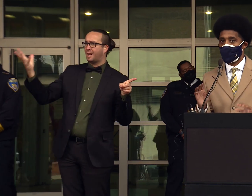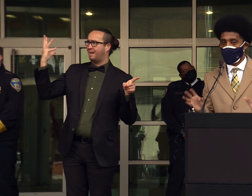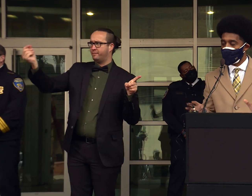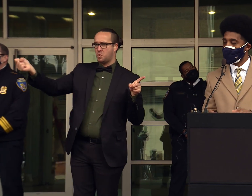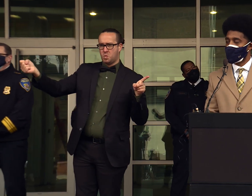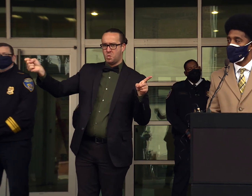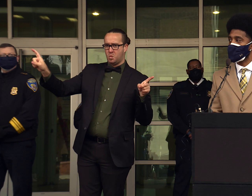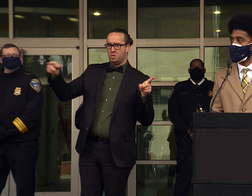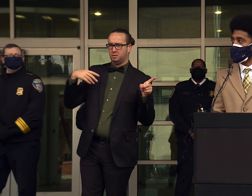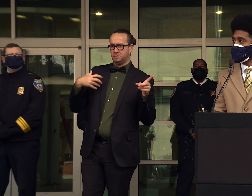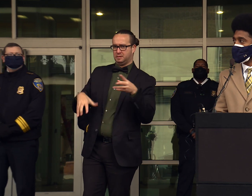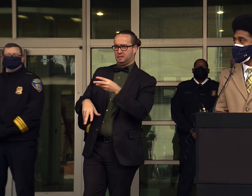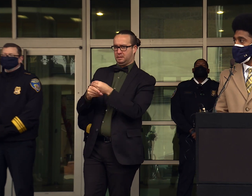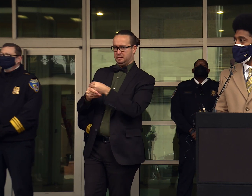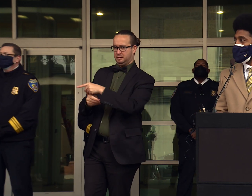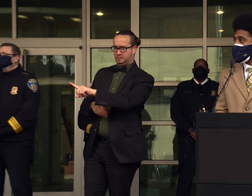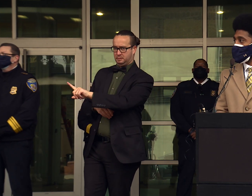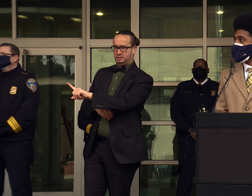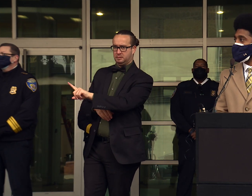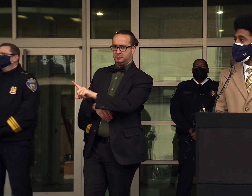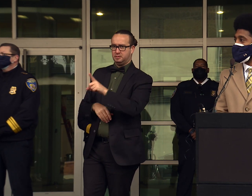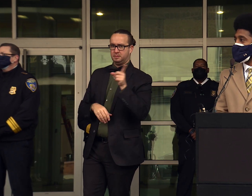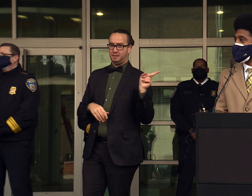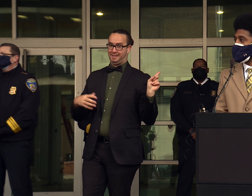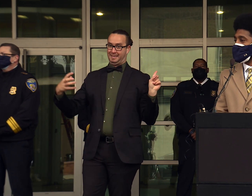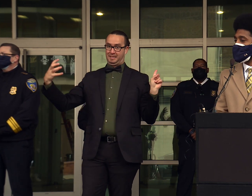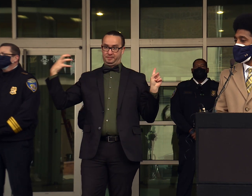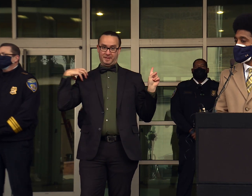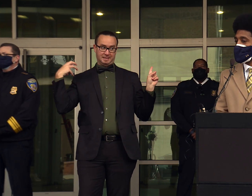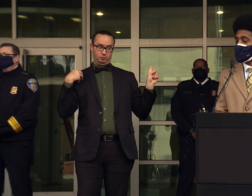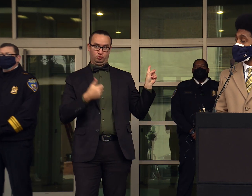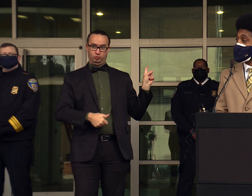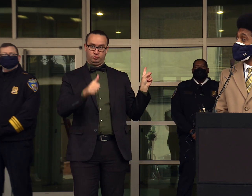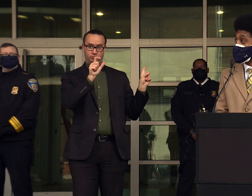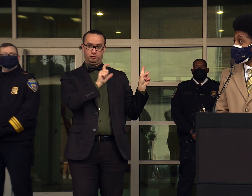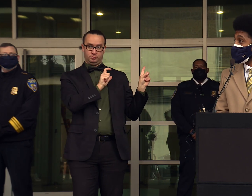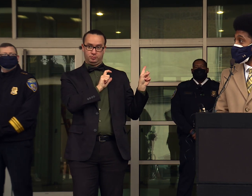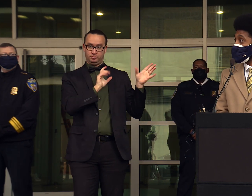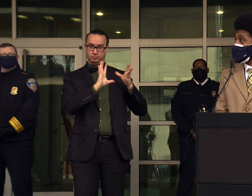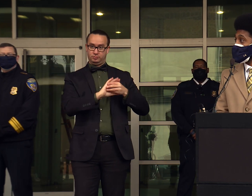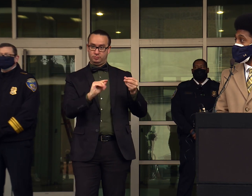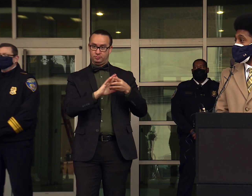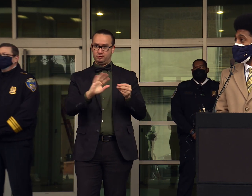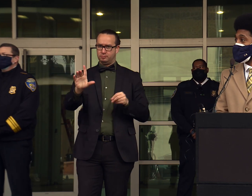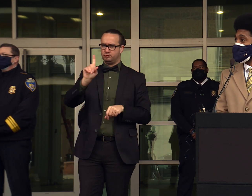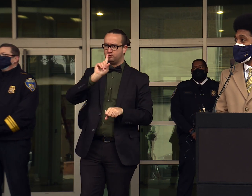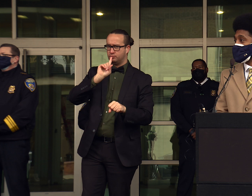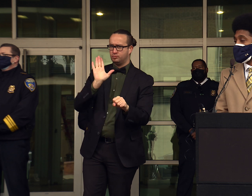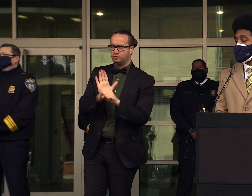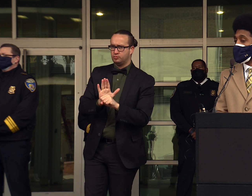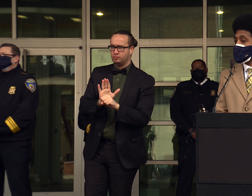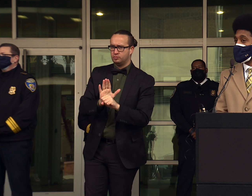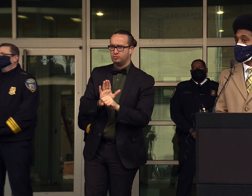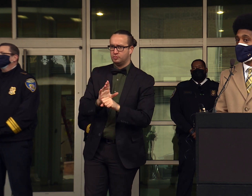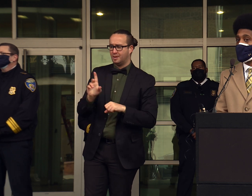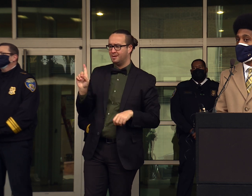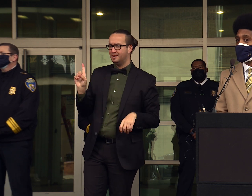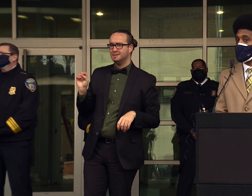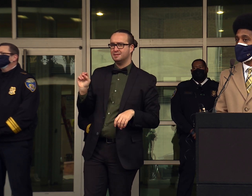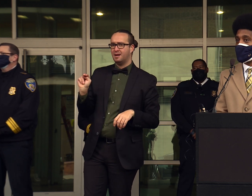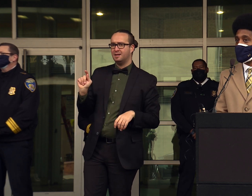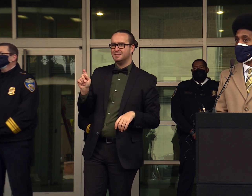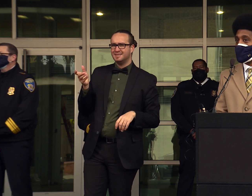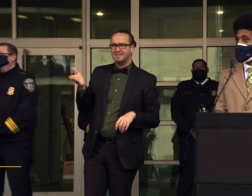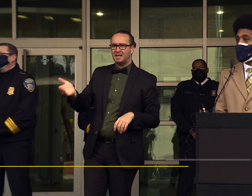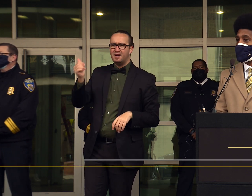so everything the commissioner said is true, but also know that Dante was there every day. You know, if you just go on his social media,